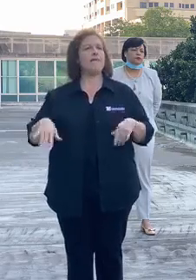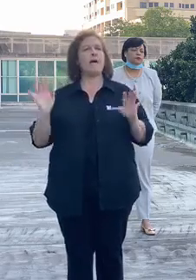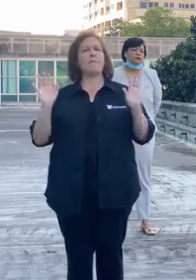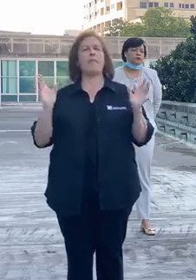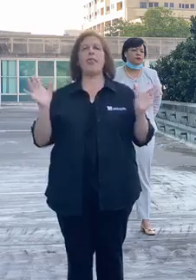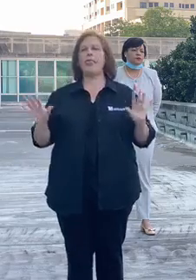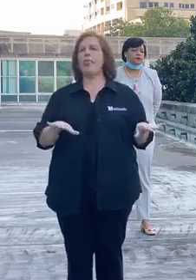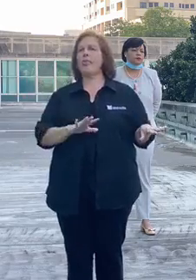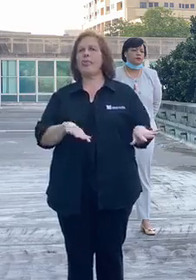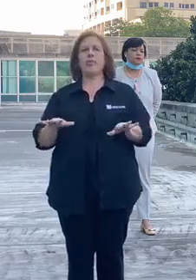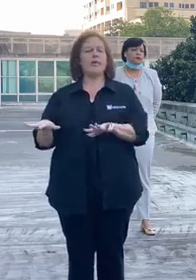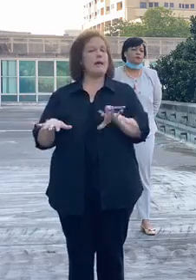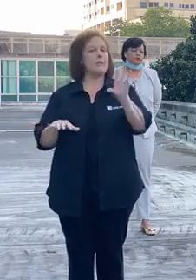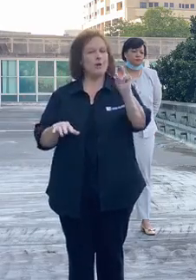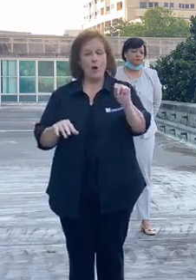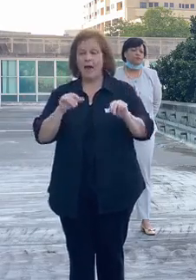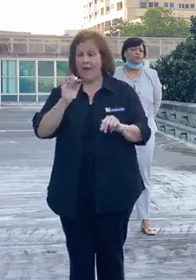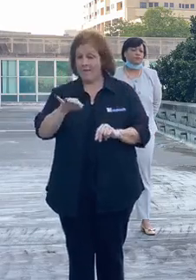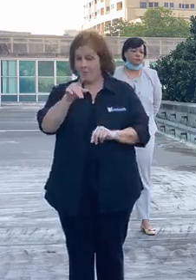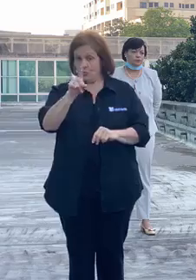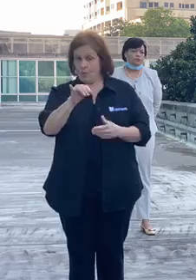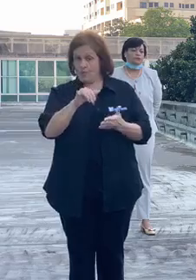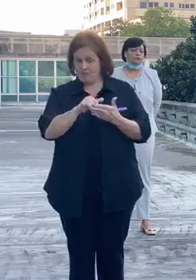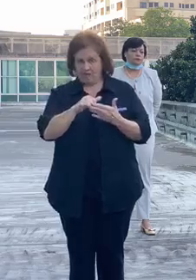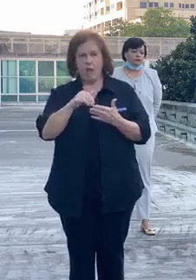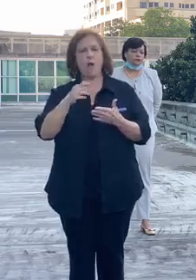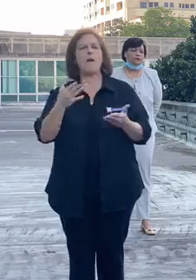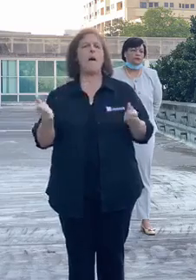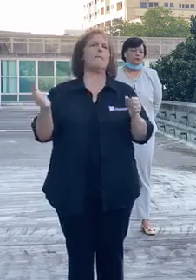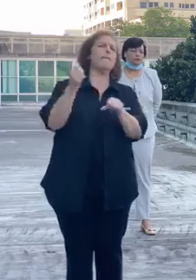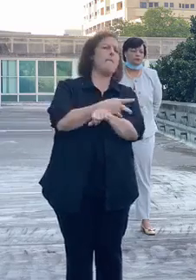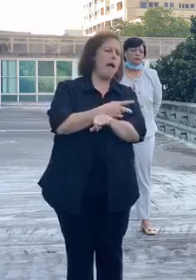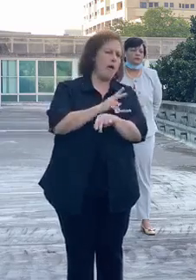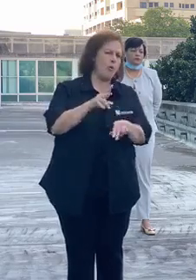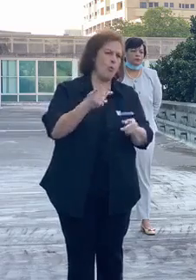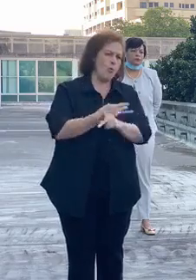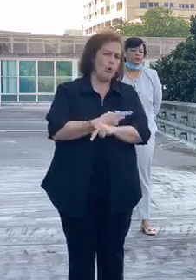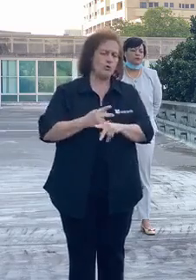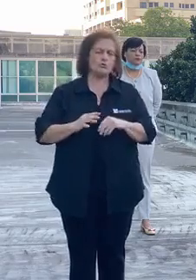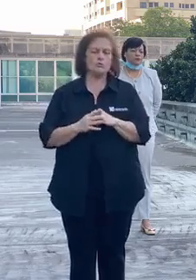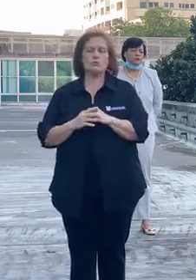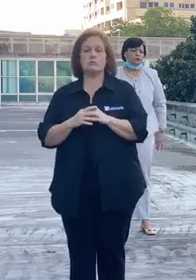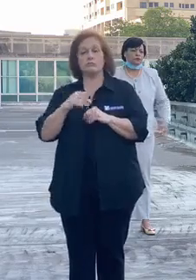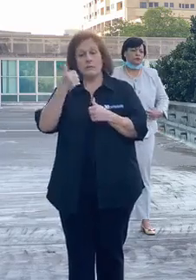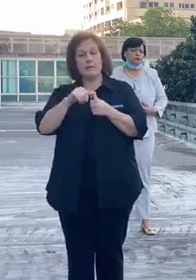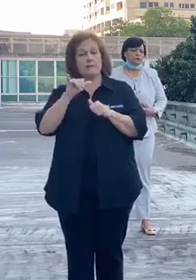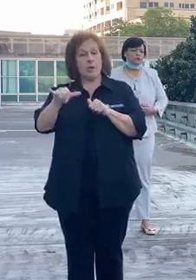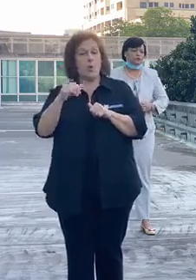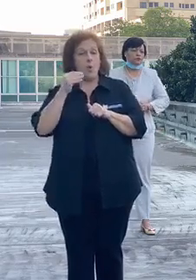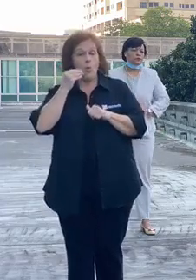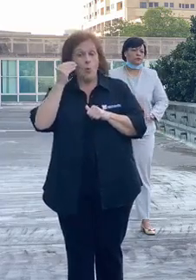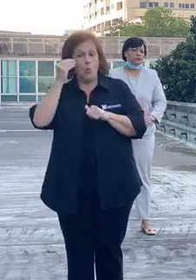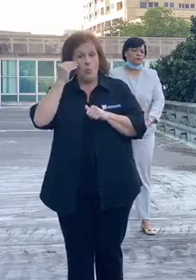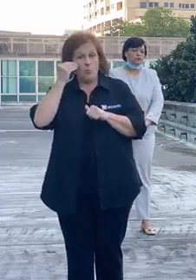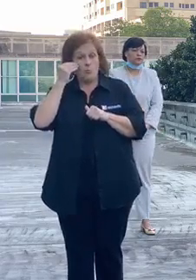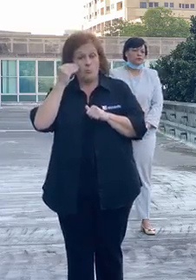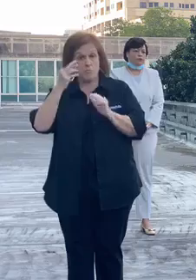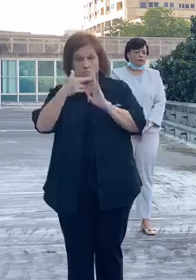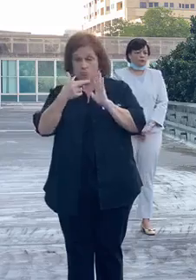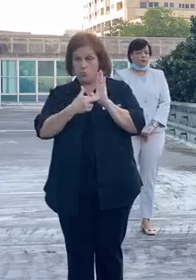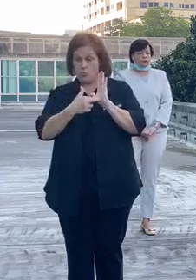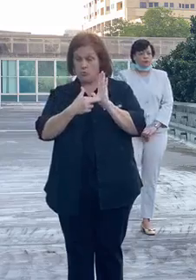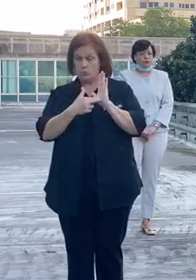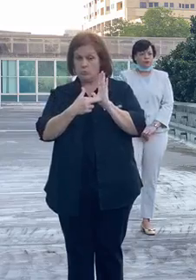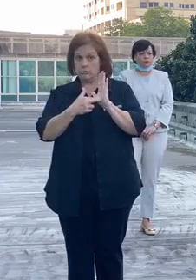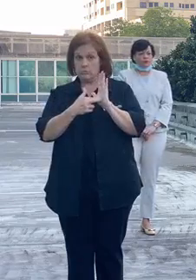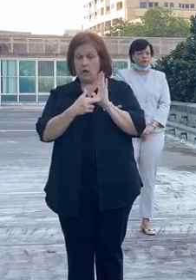because that could bring us back to square one very, very quickly. Remember that the stay-at-home order has been extended through at